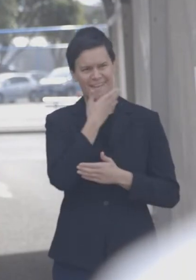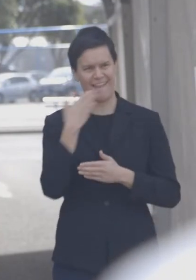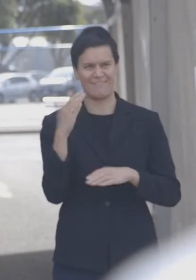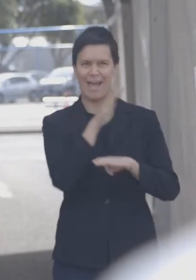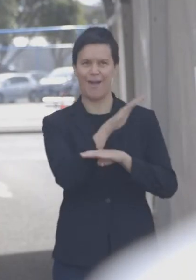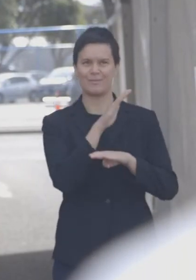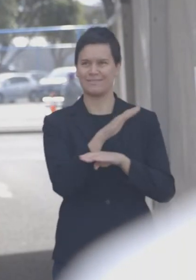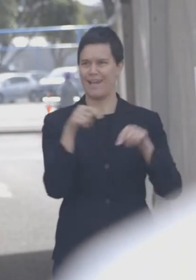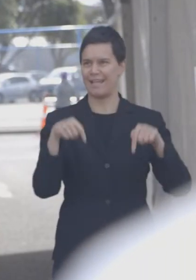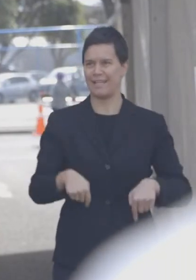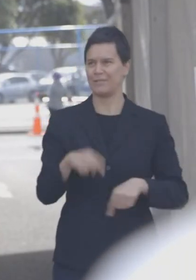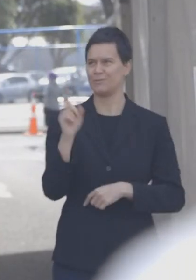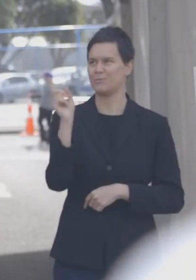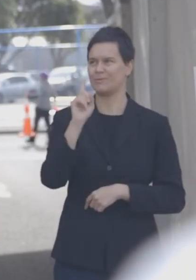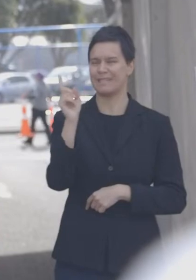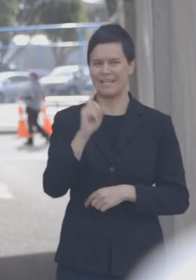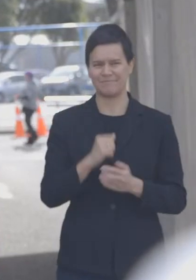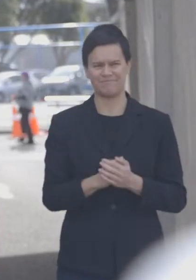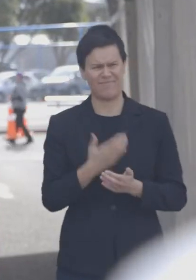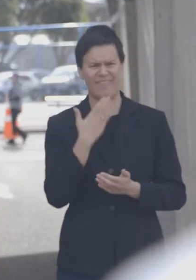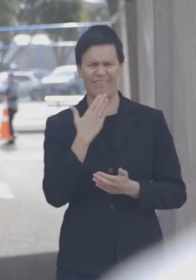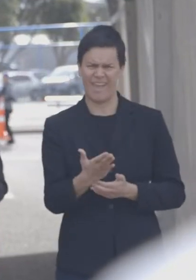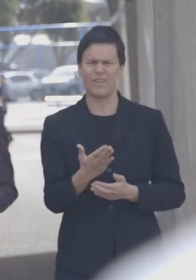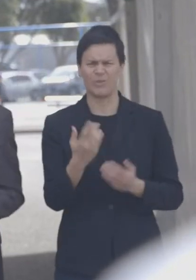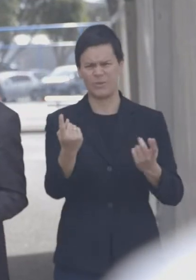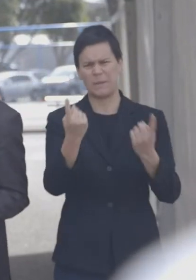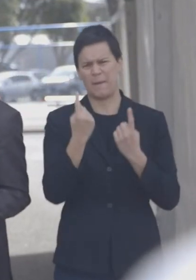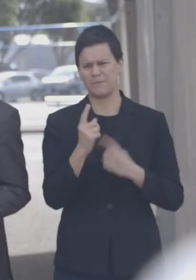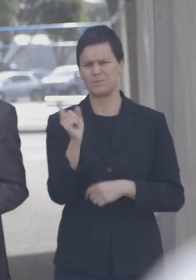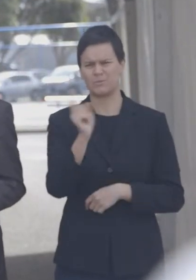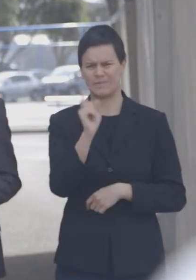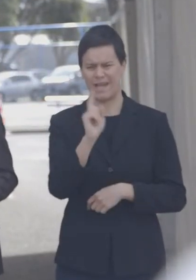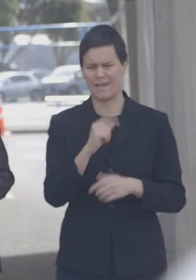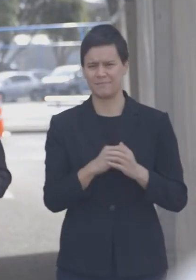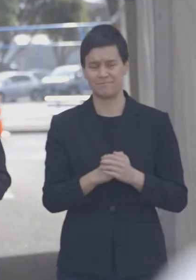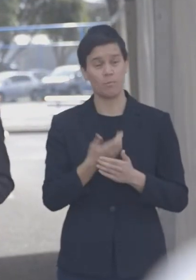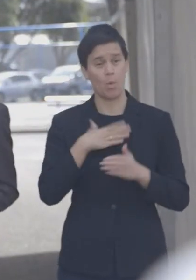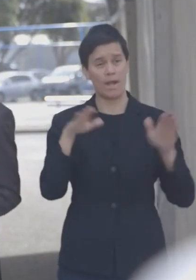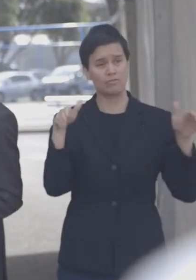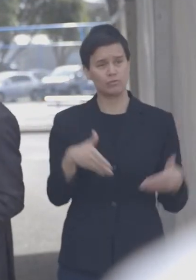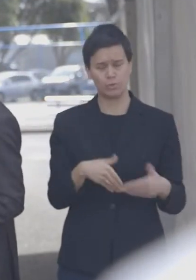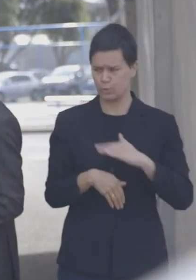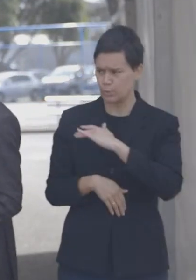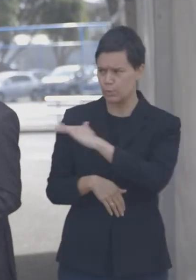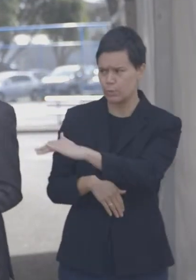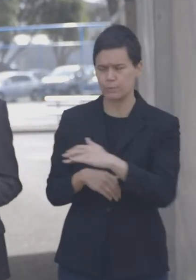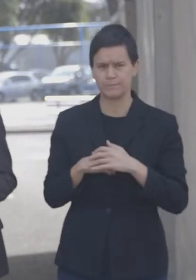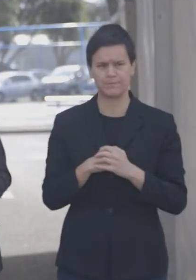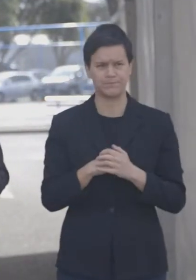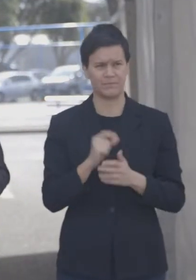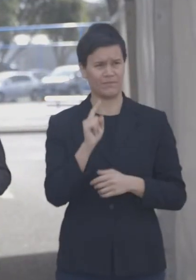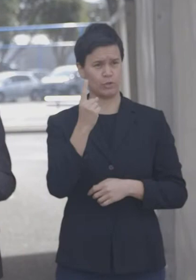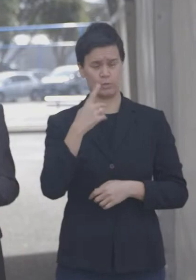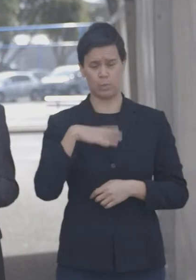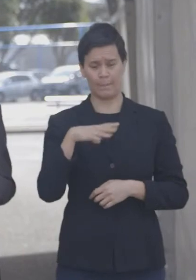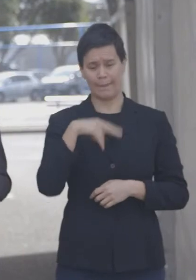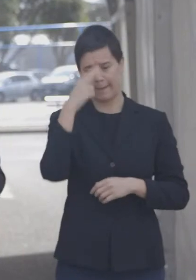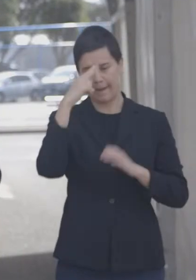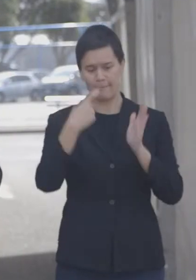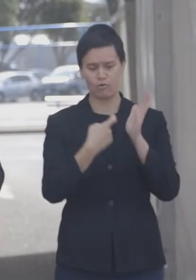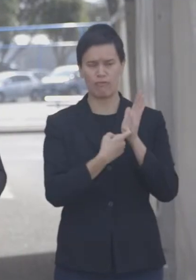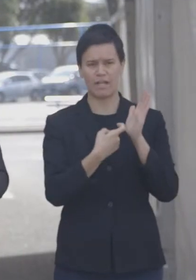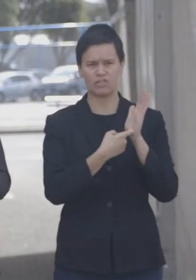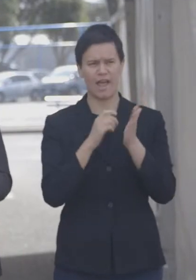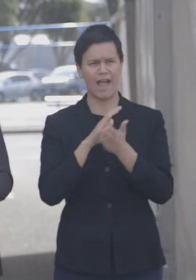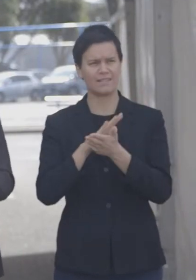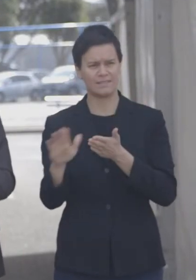thank you so much for making the effort to come out and join us. I just want to introduce who I've got with me here today. I've got Rachel Haggerty. Rachel's the